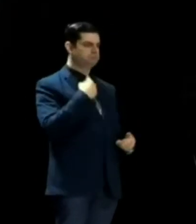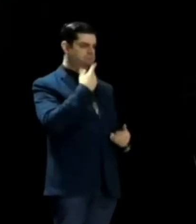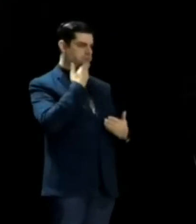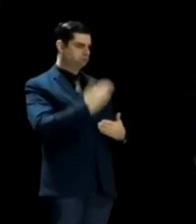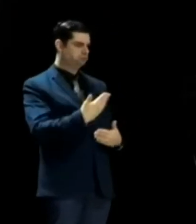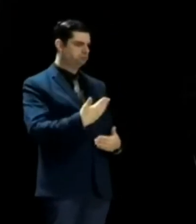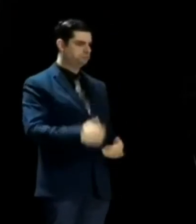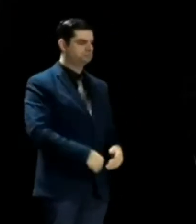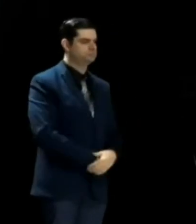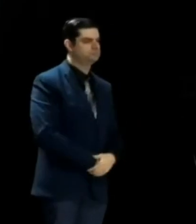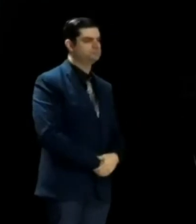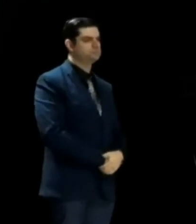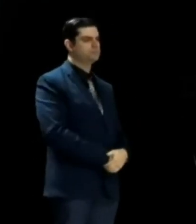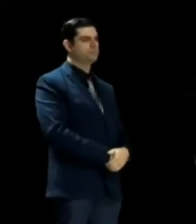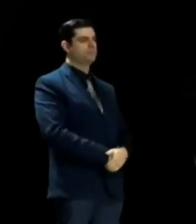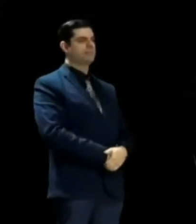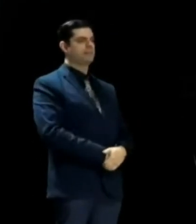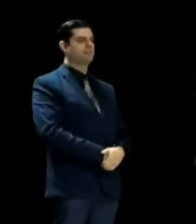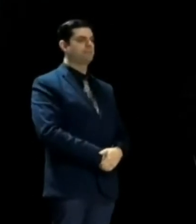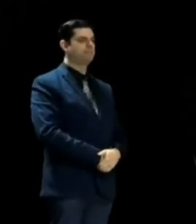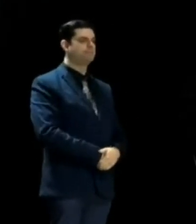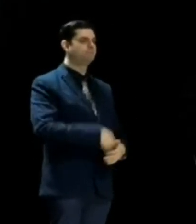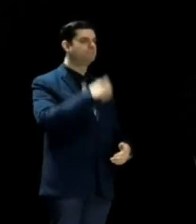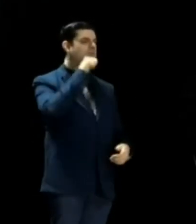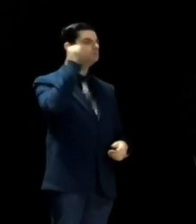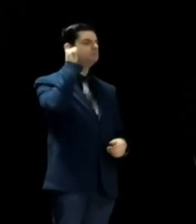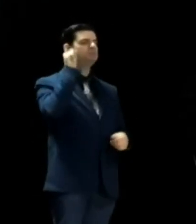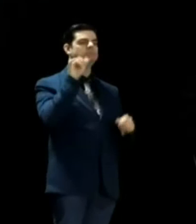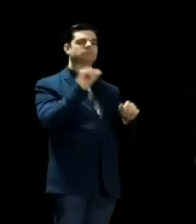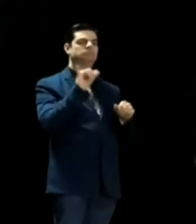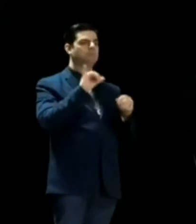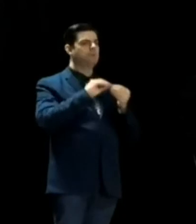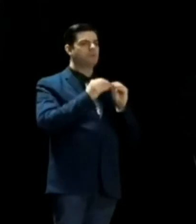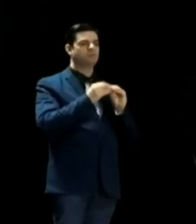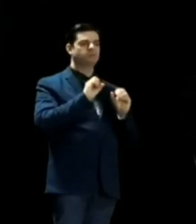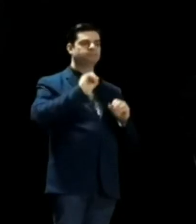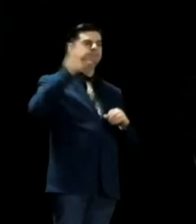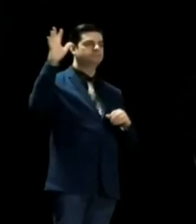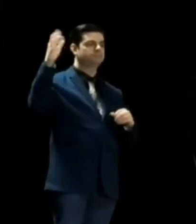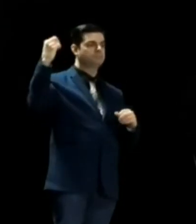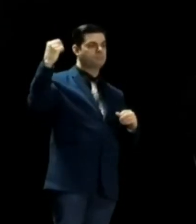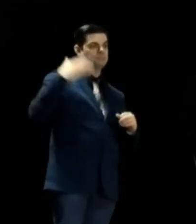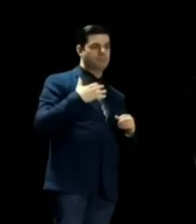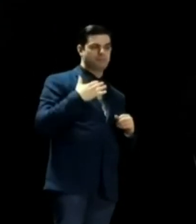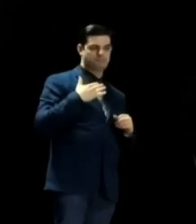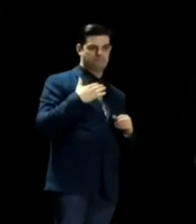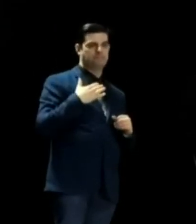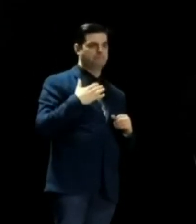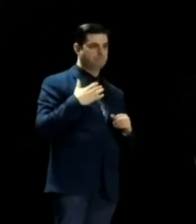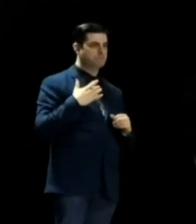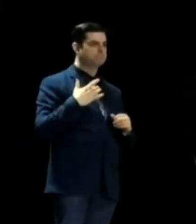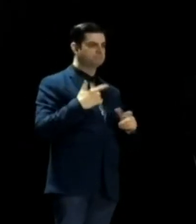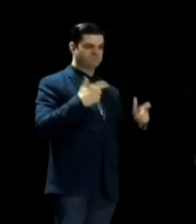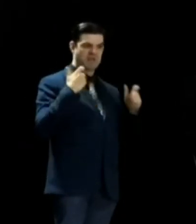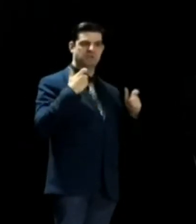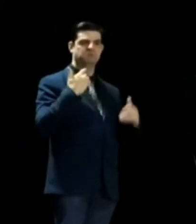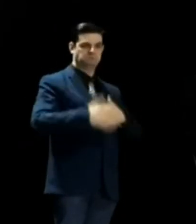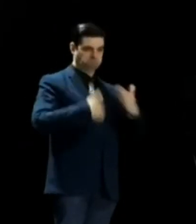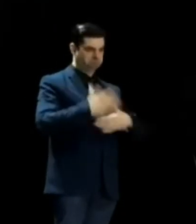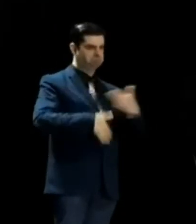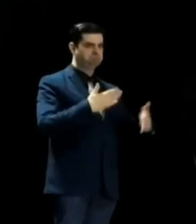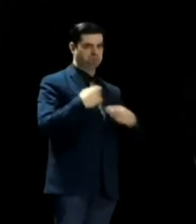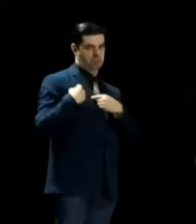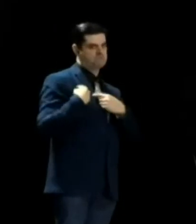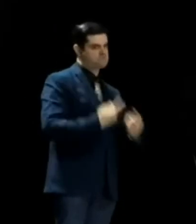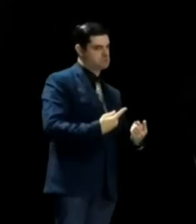the same number of pending tests yesterday. We essentially received those tests back and an additional 60 to 70 that were actually